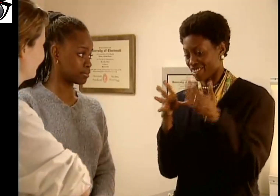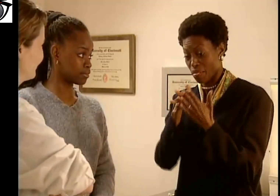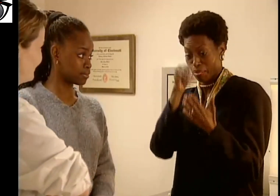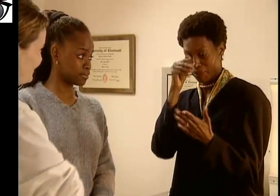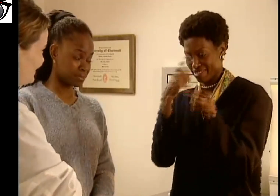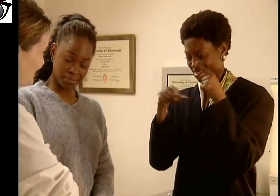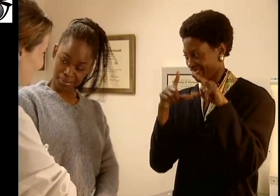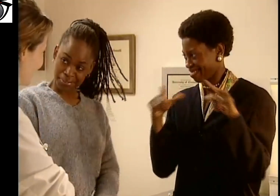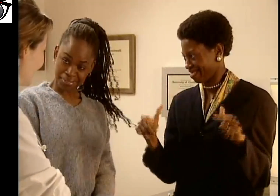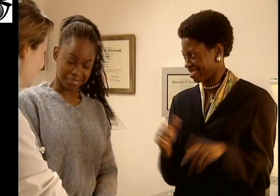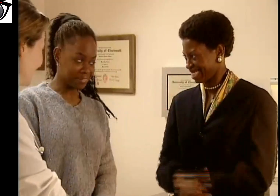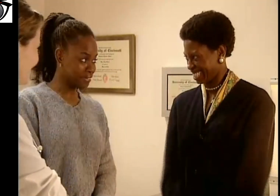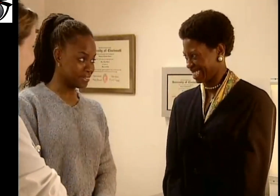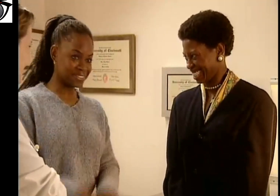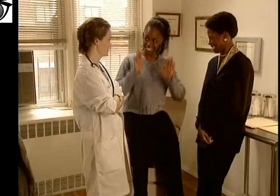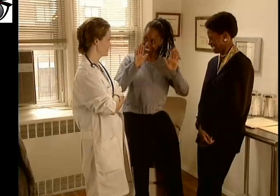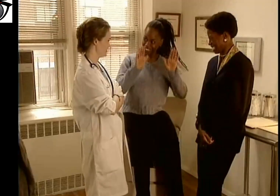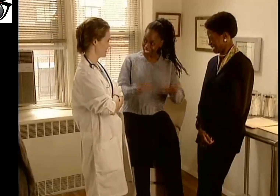language.